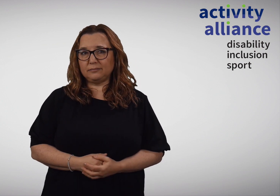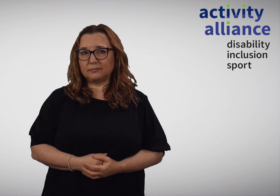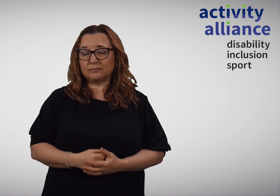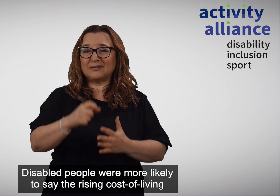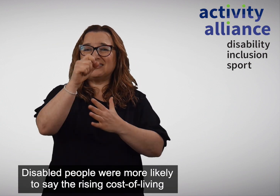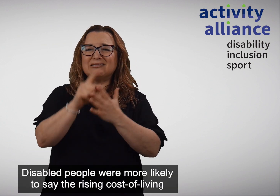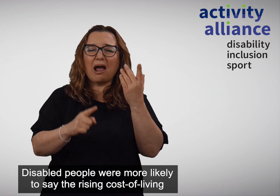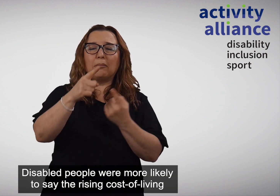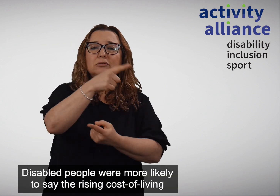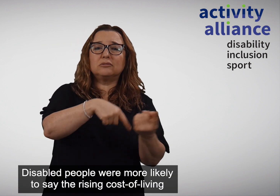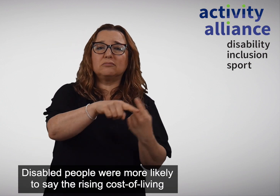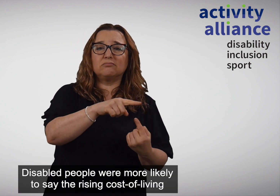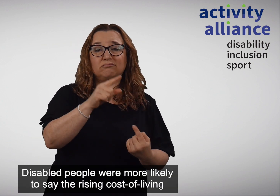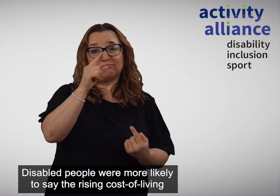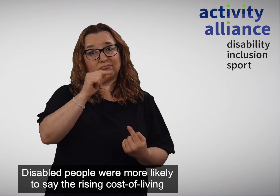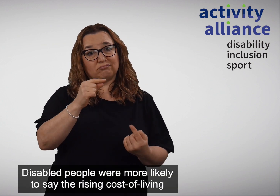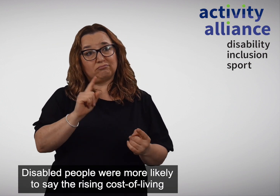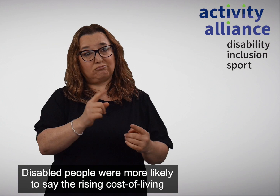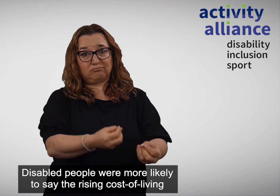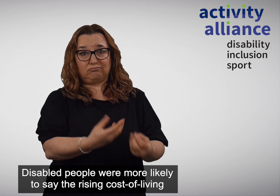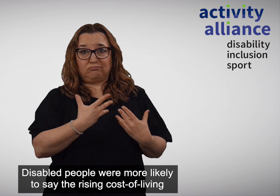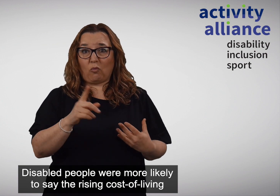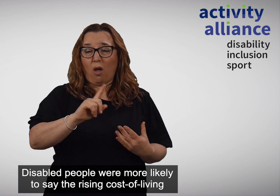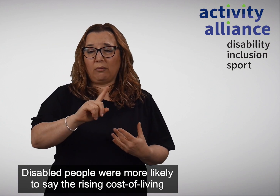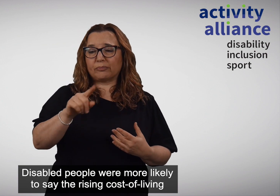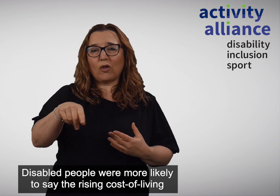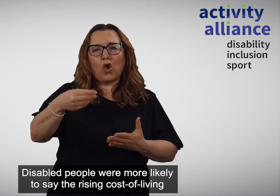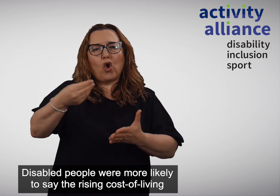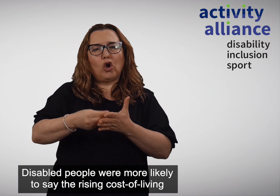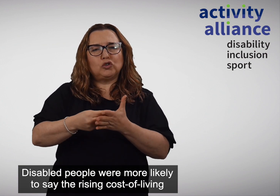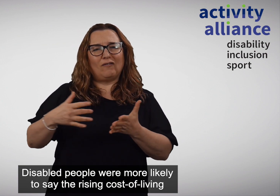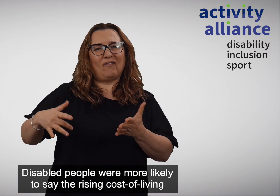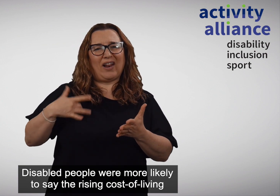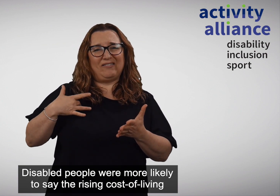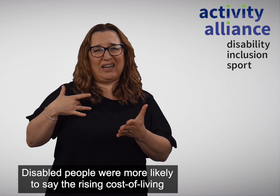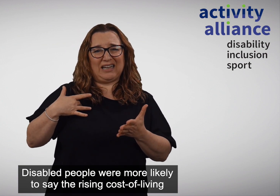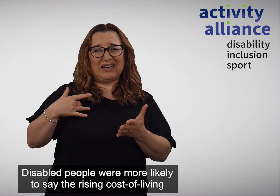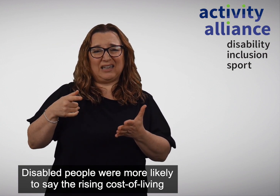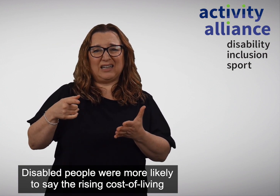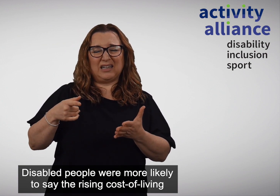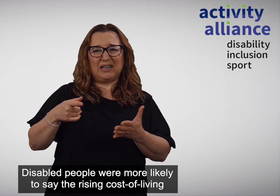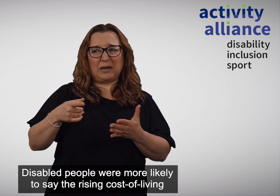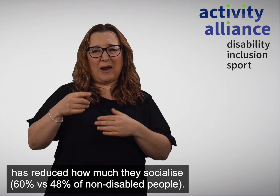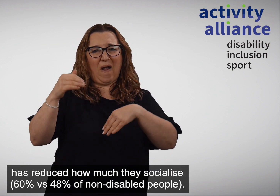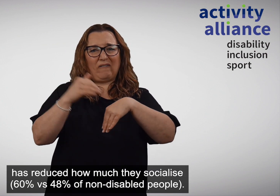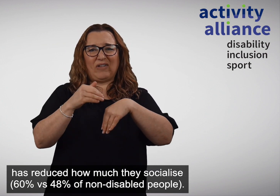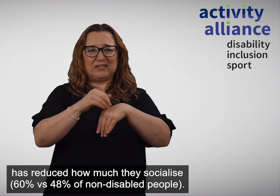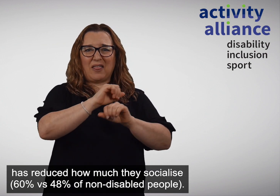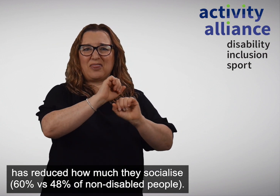Disabled people were more likely to say the rising cost of living has reduced how much they socialise.